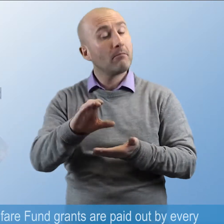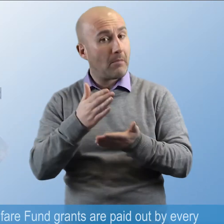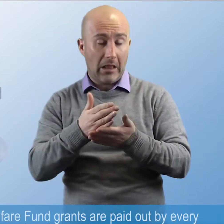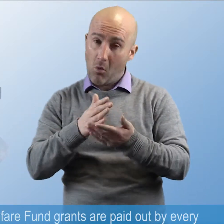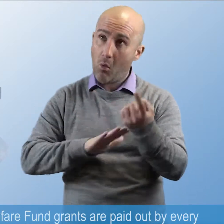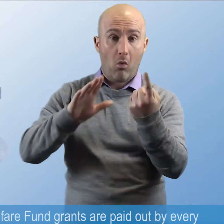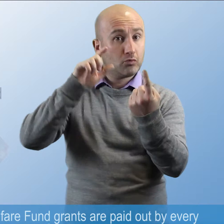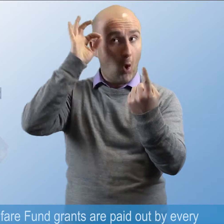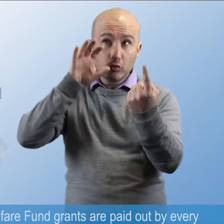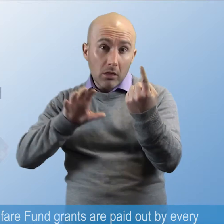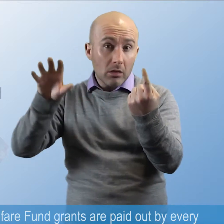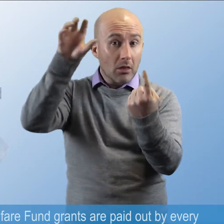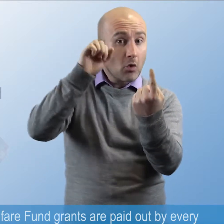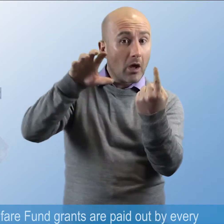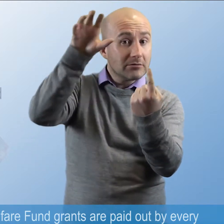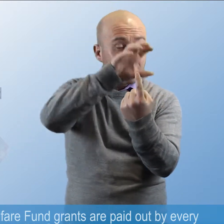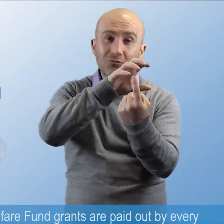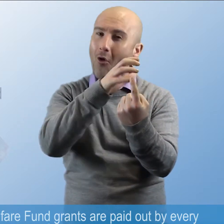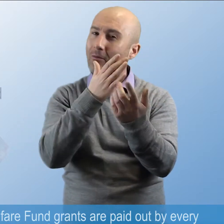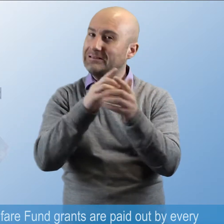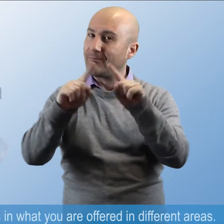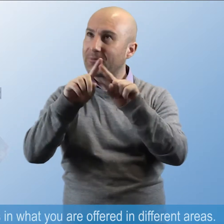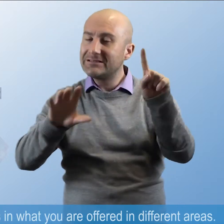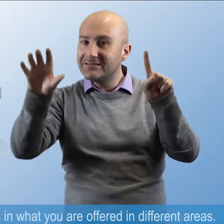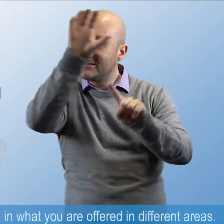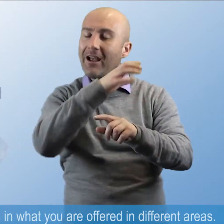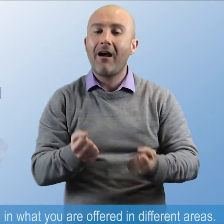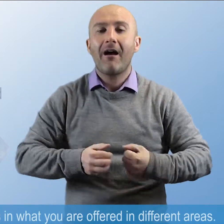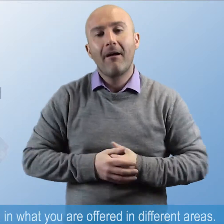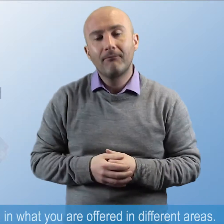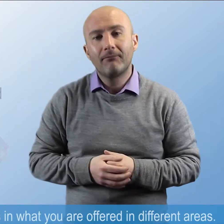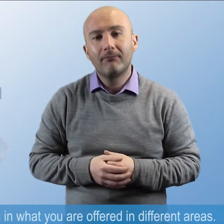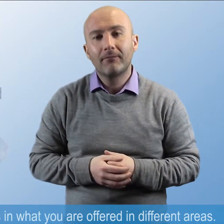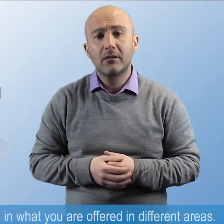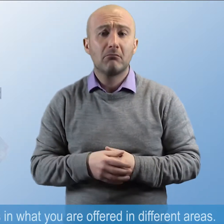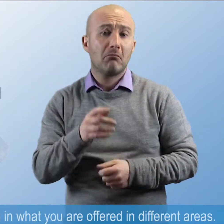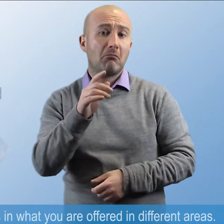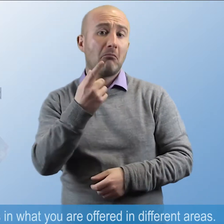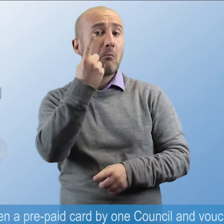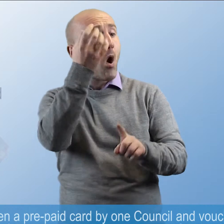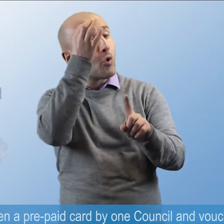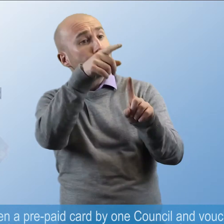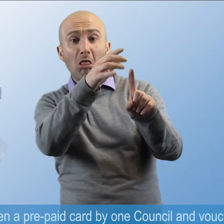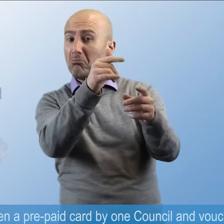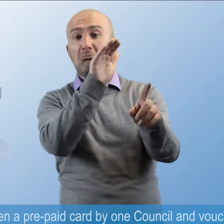paid out by every council in Scotland. There may be differences in what you're offered in different areas. For